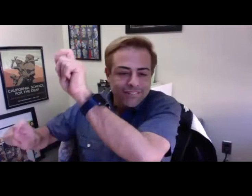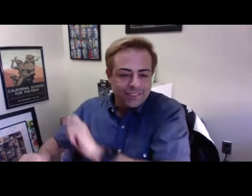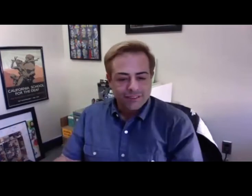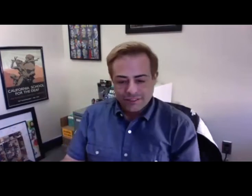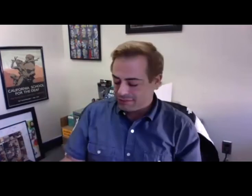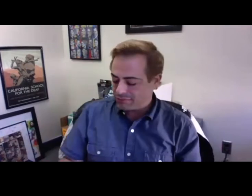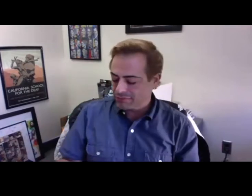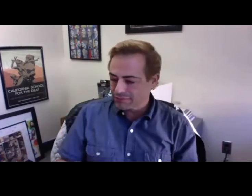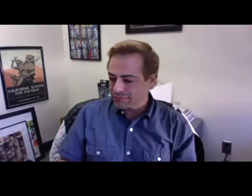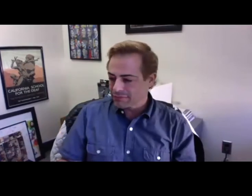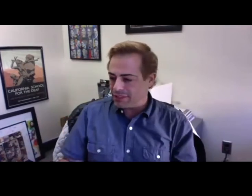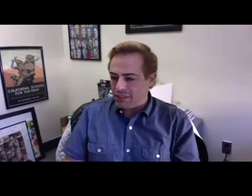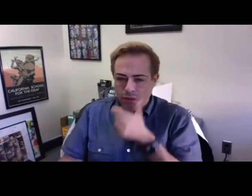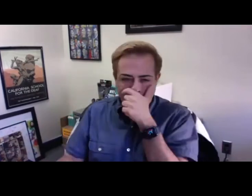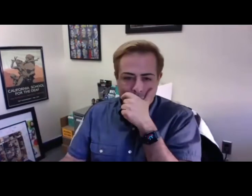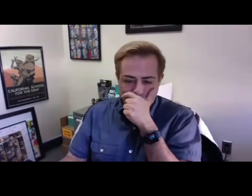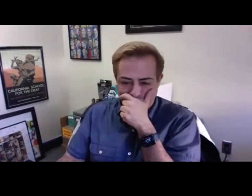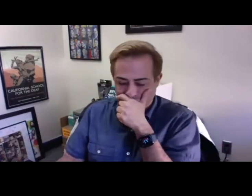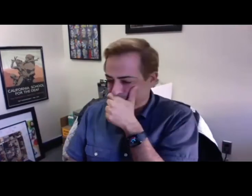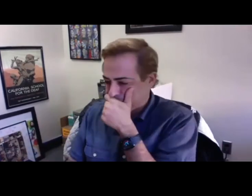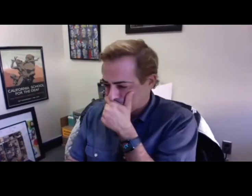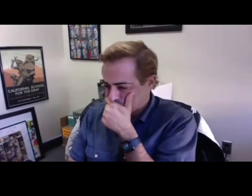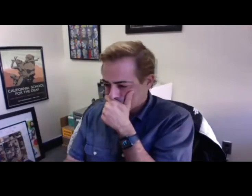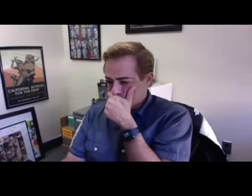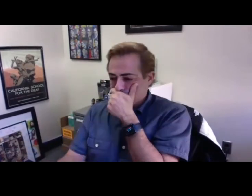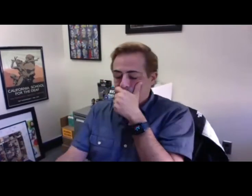use different languages, but never at the same time.